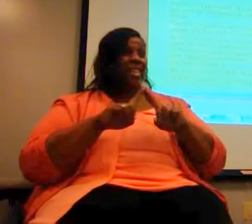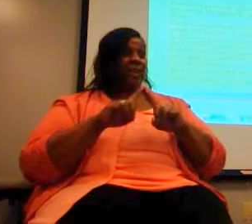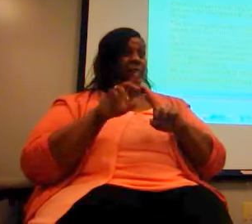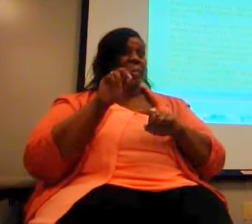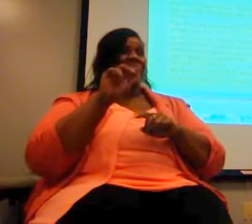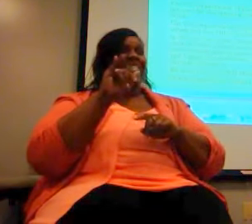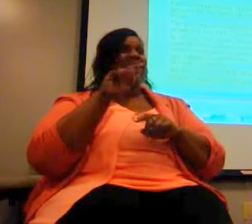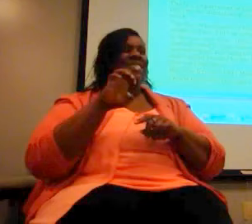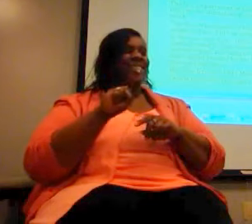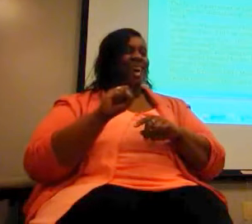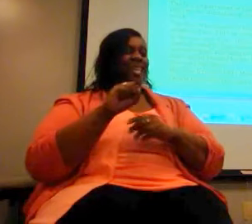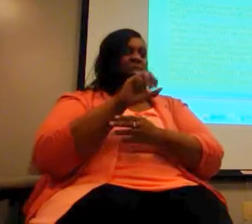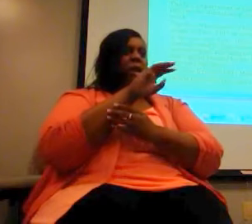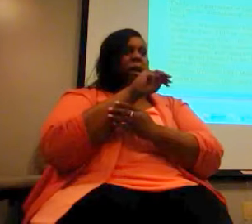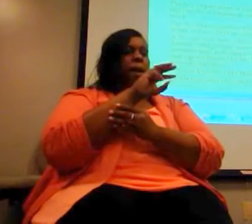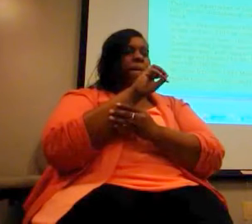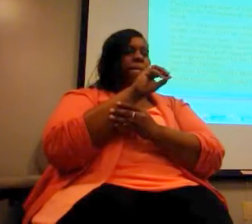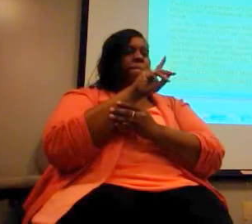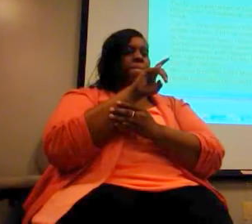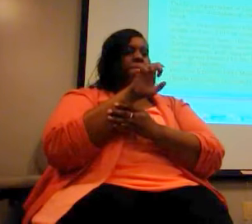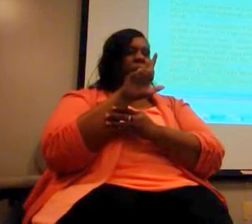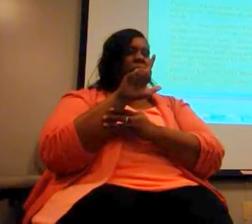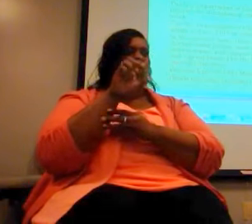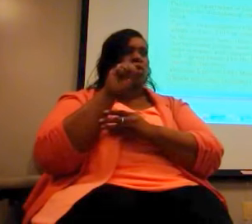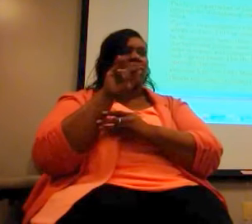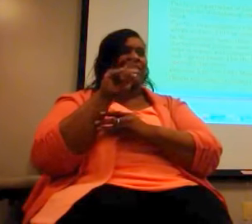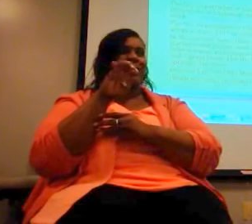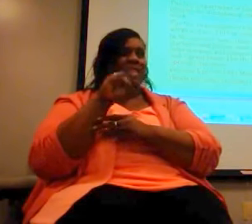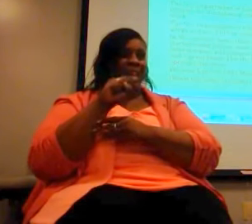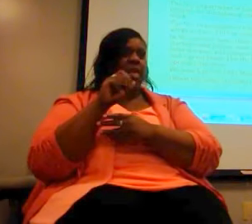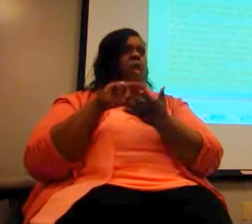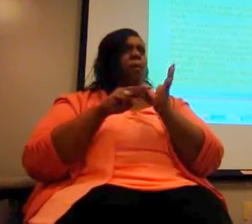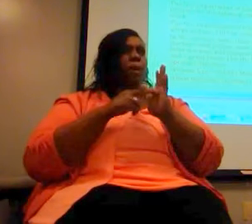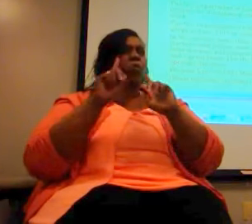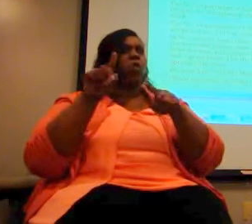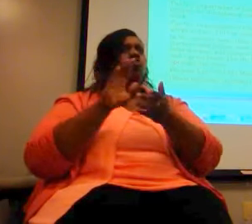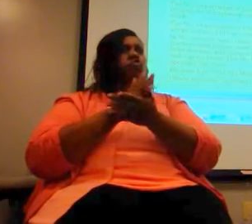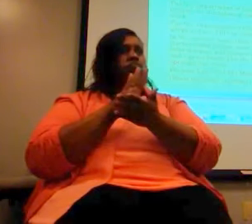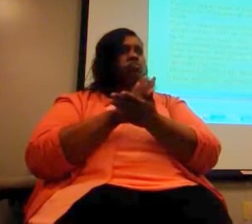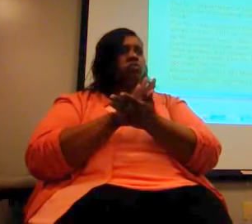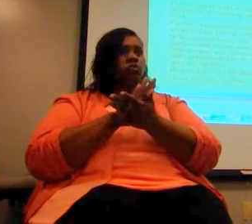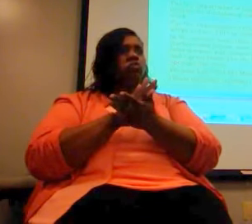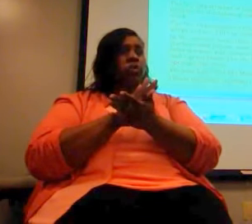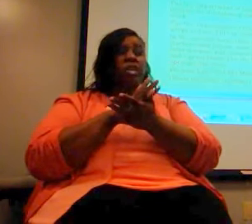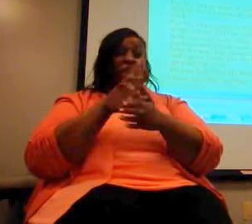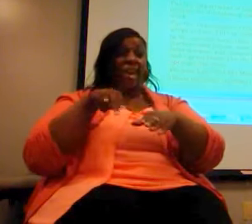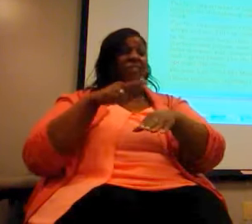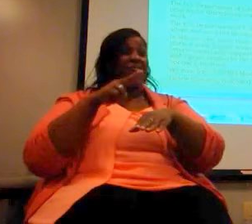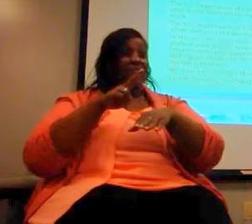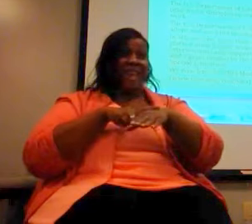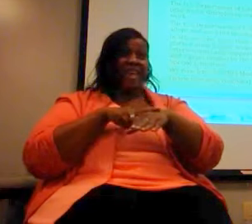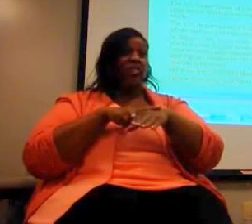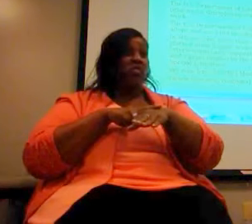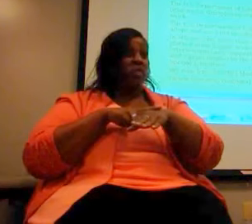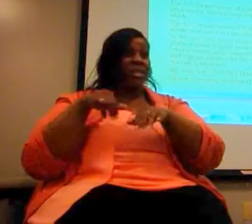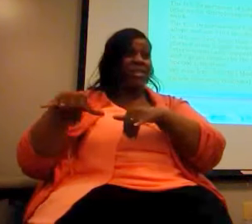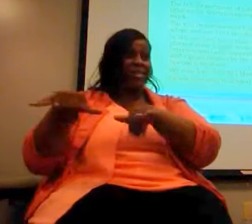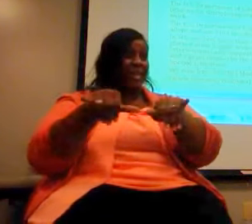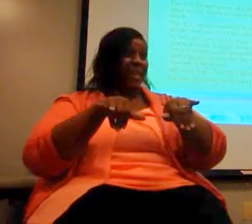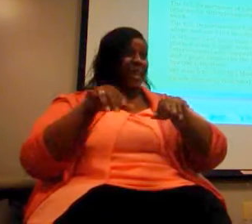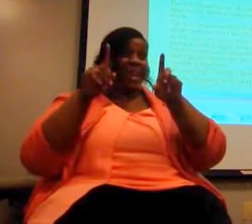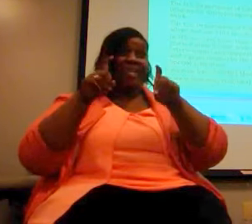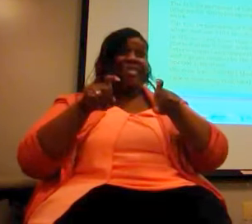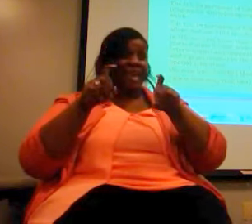means a model site is a demonstration site, a school that passes nationally standardized tests. So it's the same